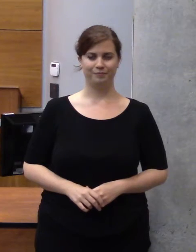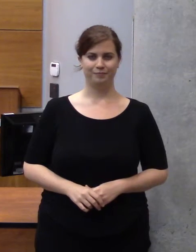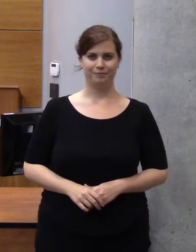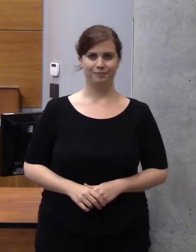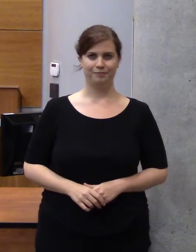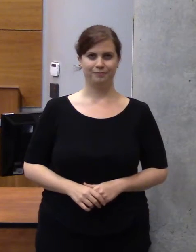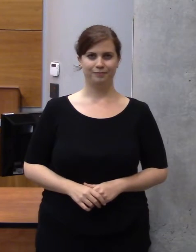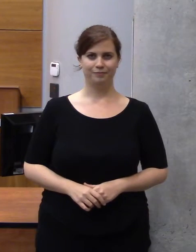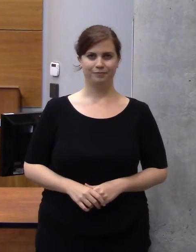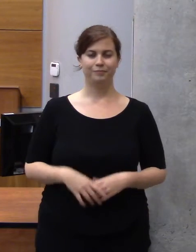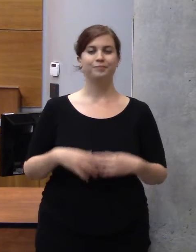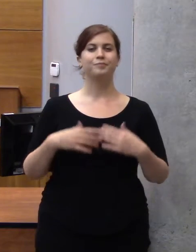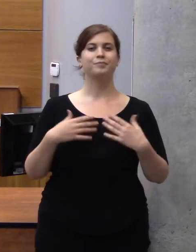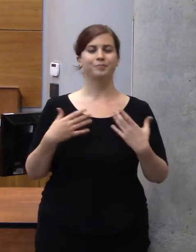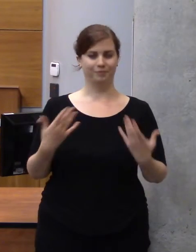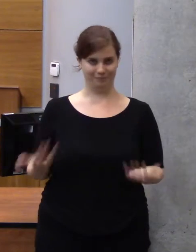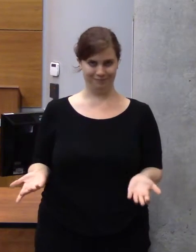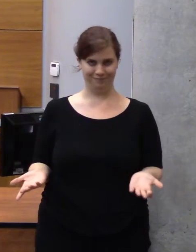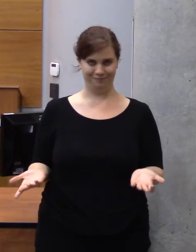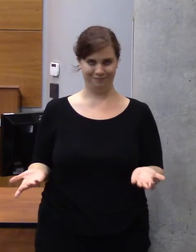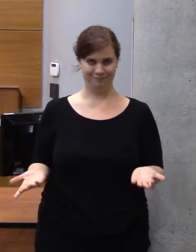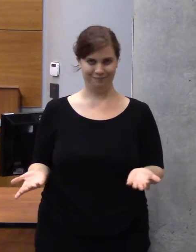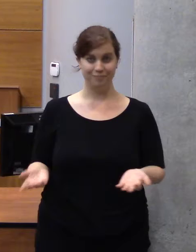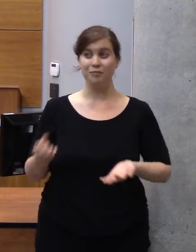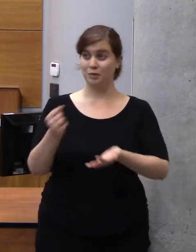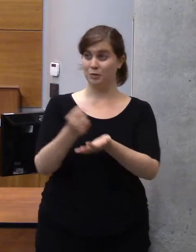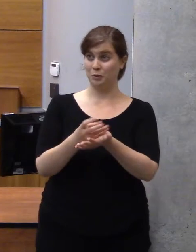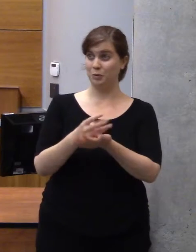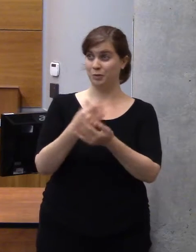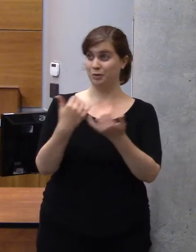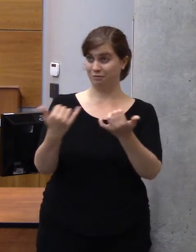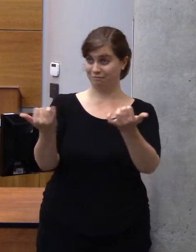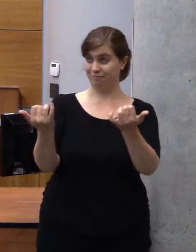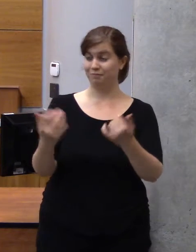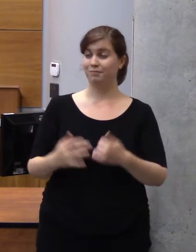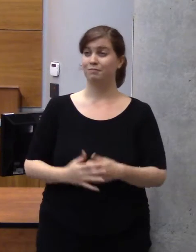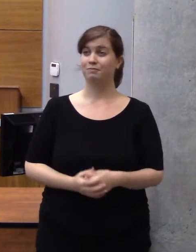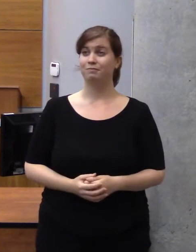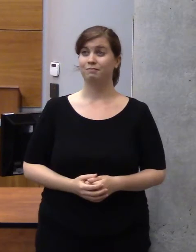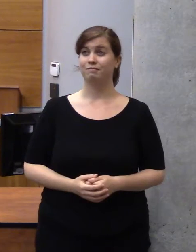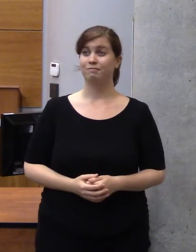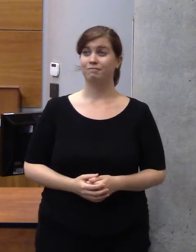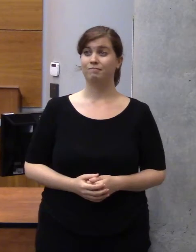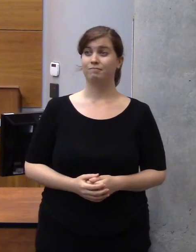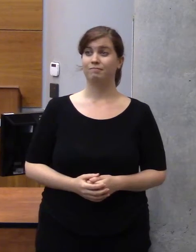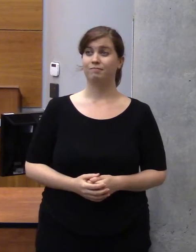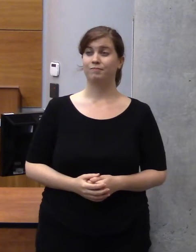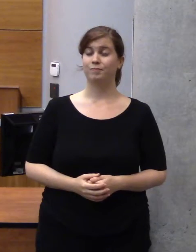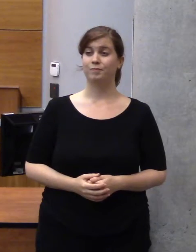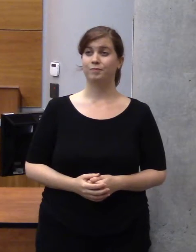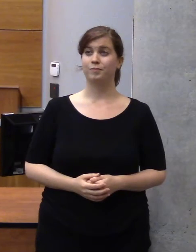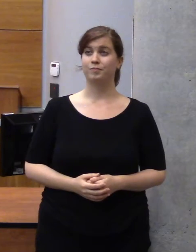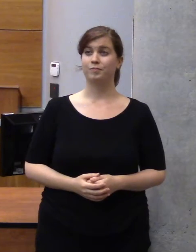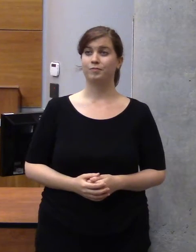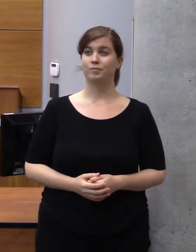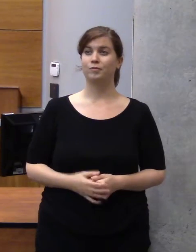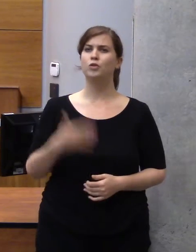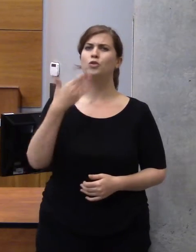So as social workers, be really attentive to how your organization gets members, how they are added to your membership